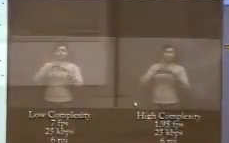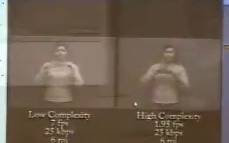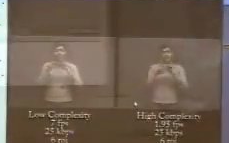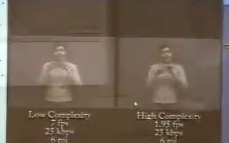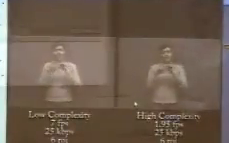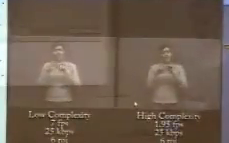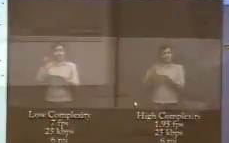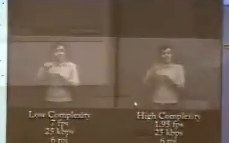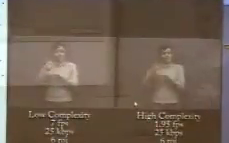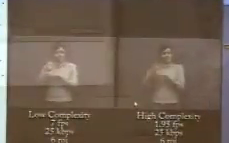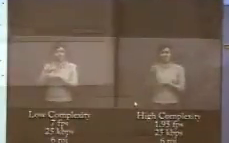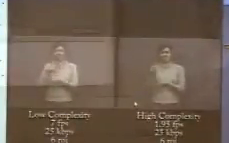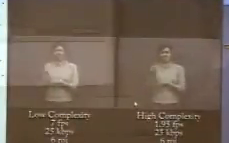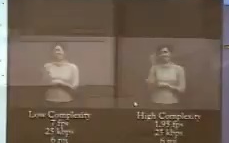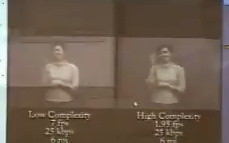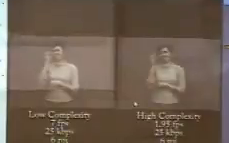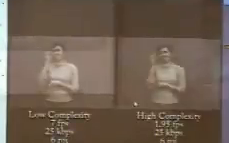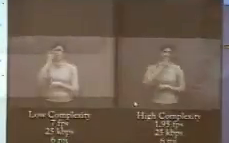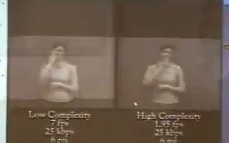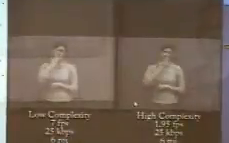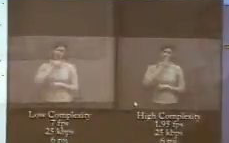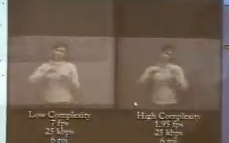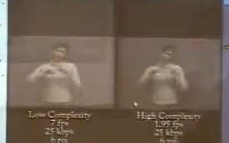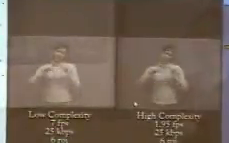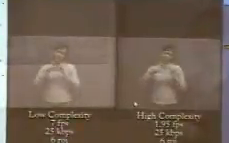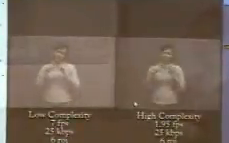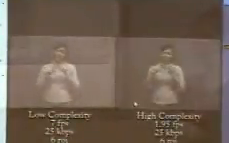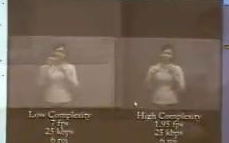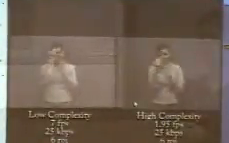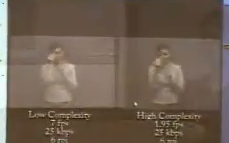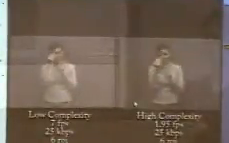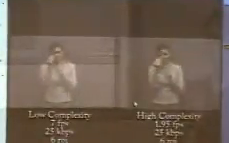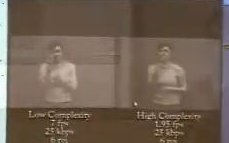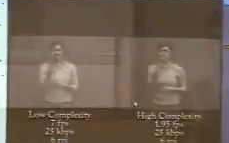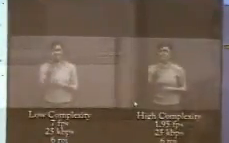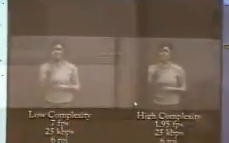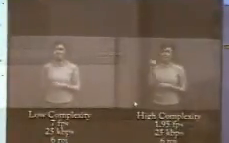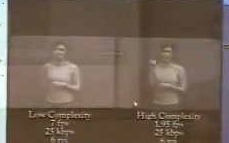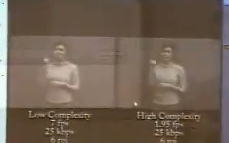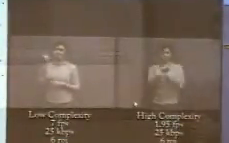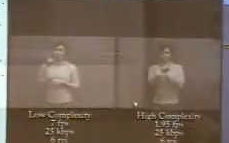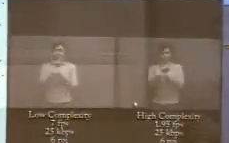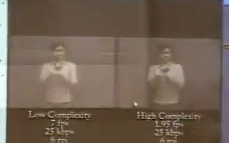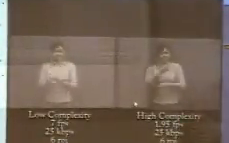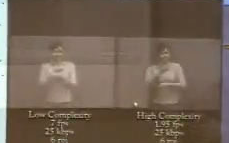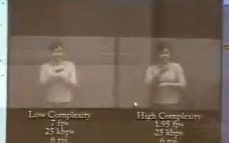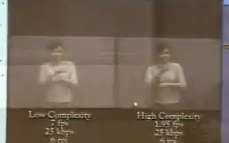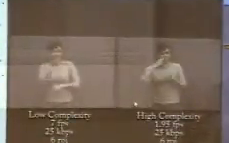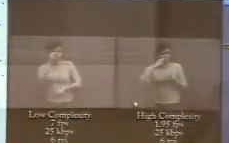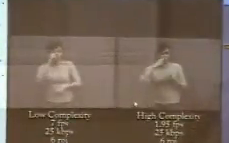And both of these are 25 kilobits per second, and the 6 ROI, so we are enhancing the face.